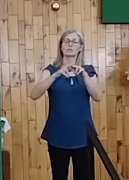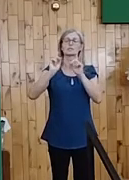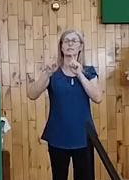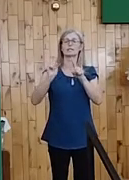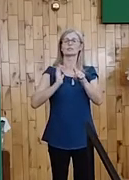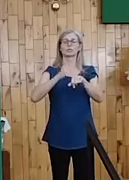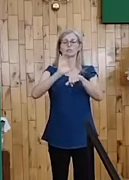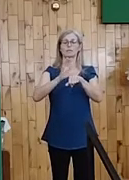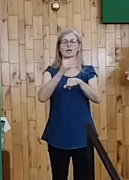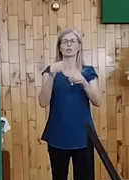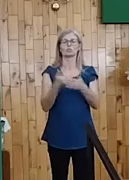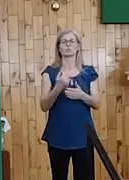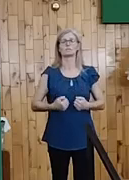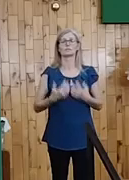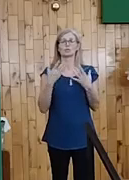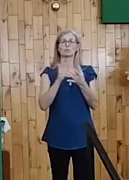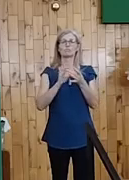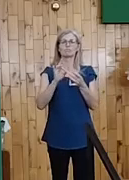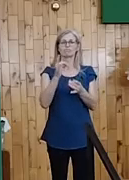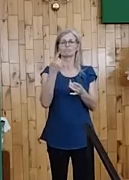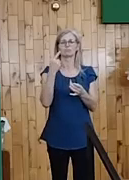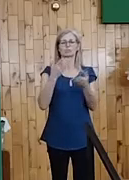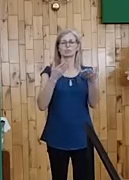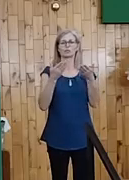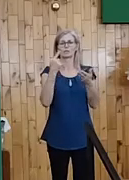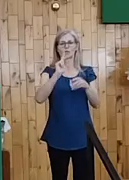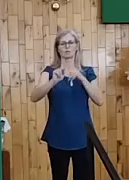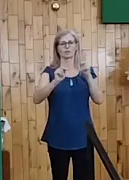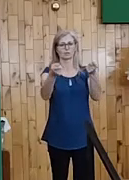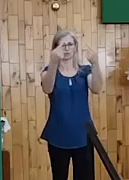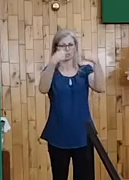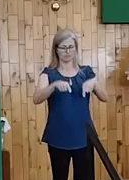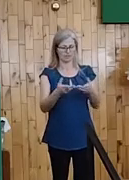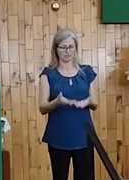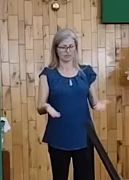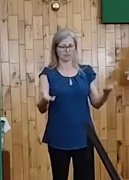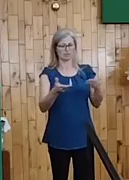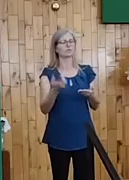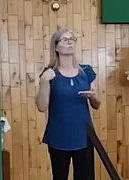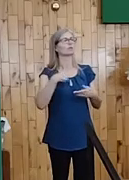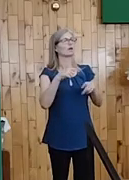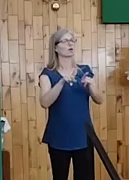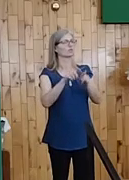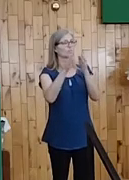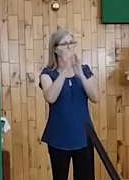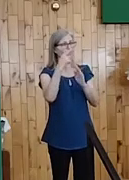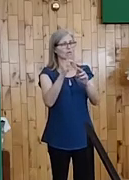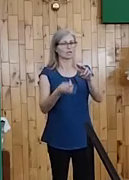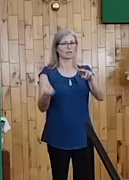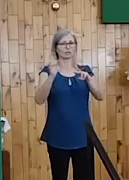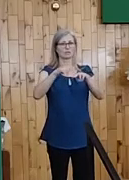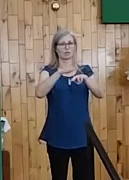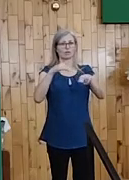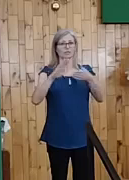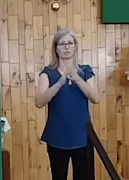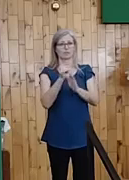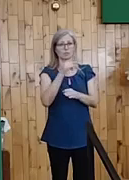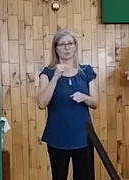renewed spirit of service to those who enter our doors. We also pray for an increase in vocations